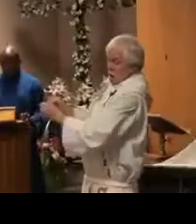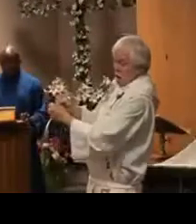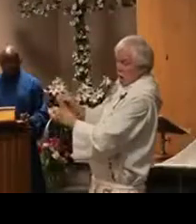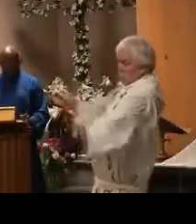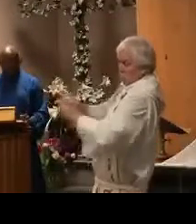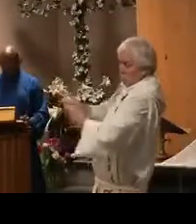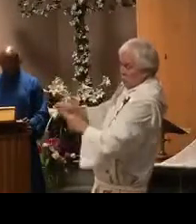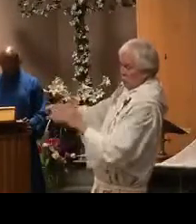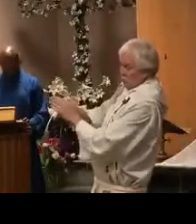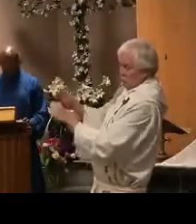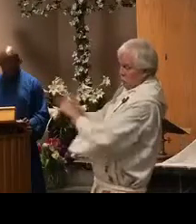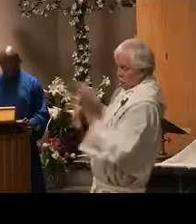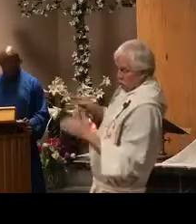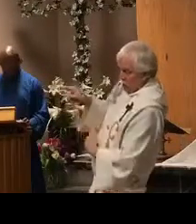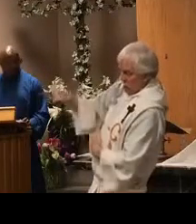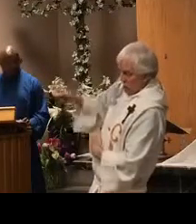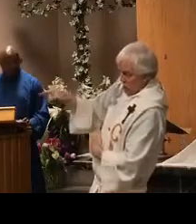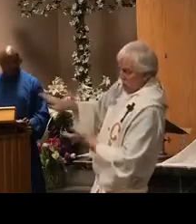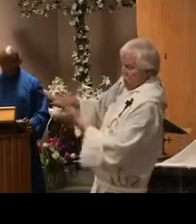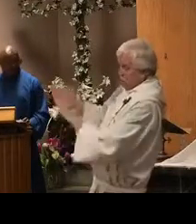meaning Judas,